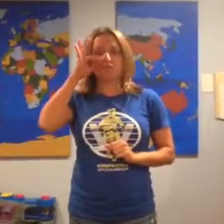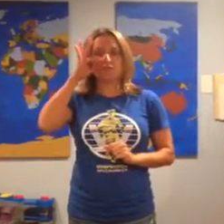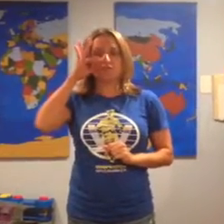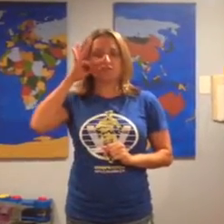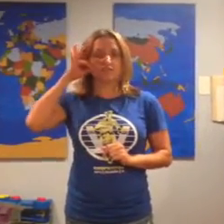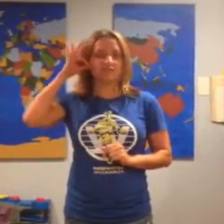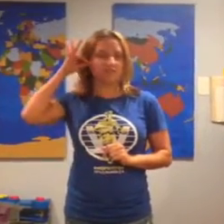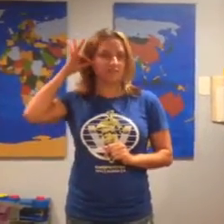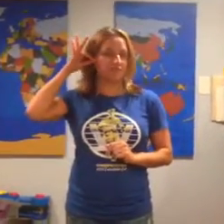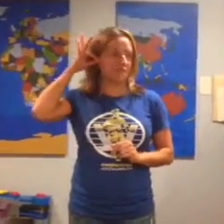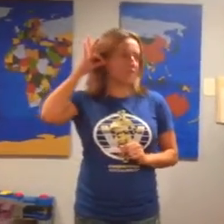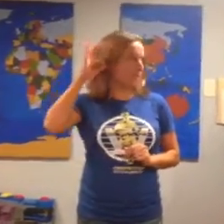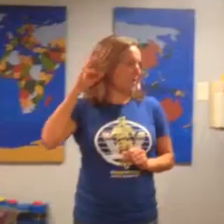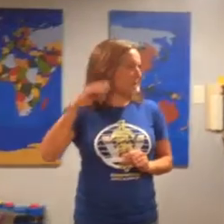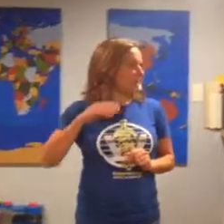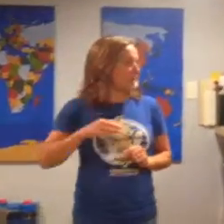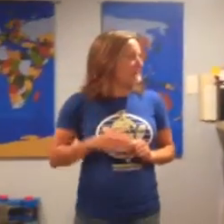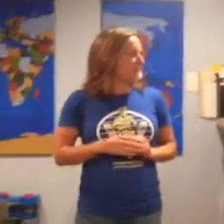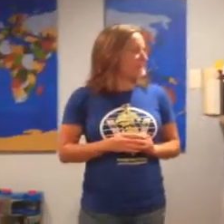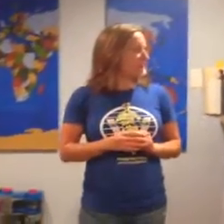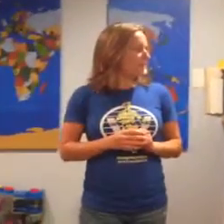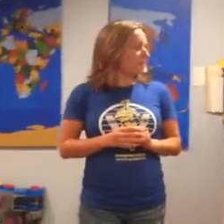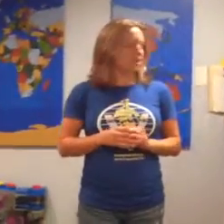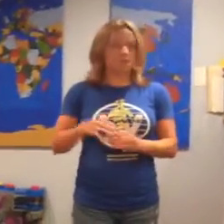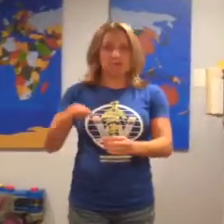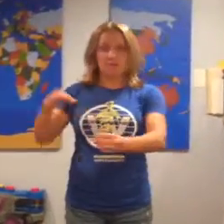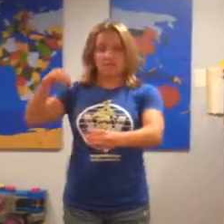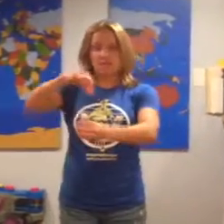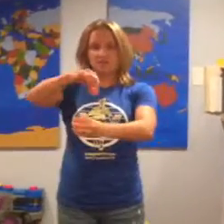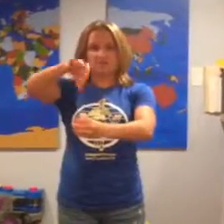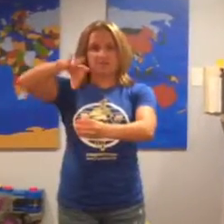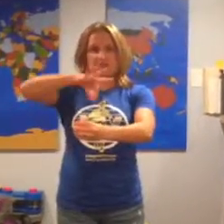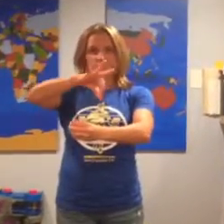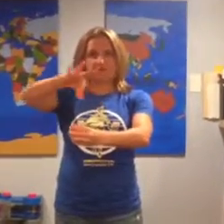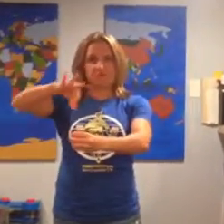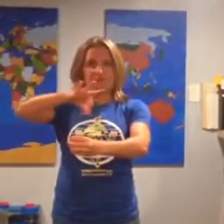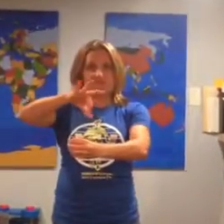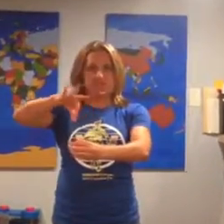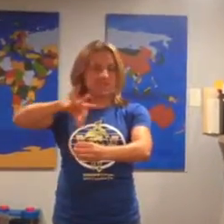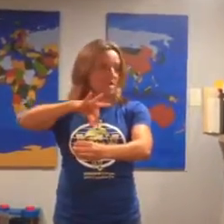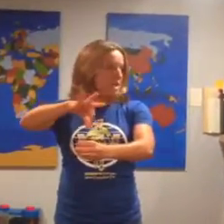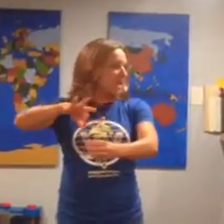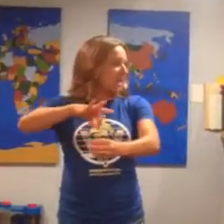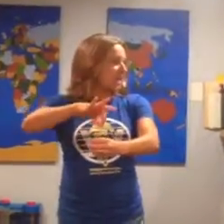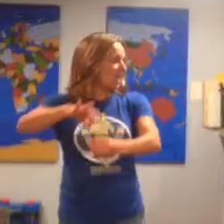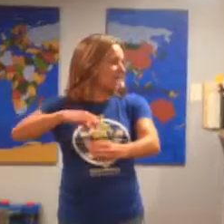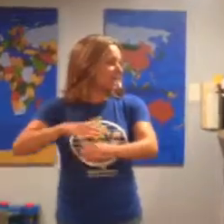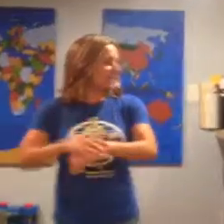Americans. This is a sign for Native Americans. And then we're going to talk about tea. This is a sign for tea. And the next